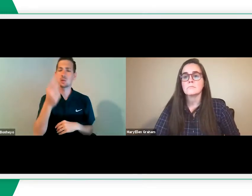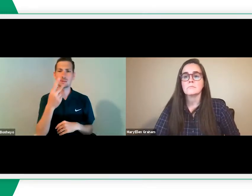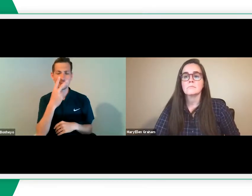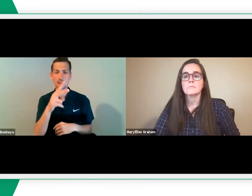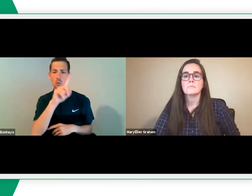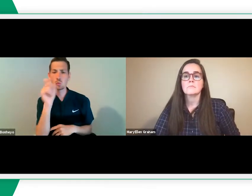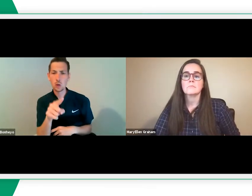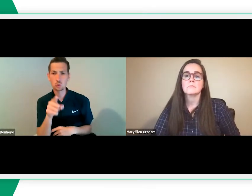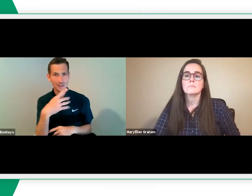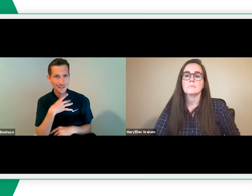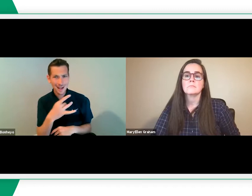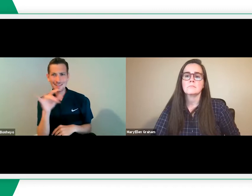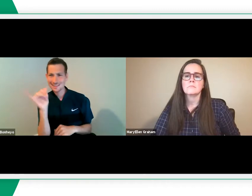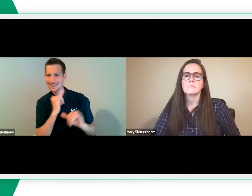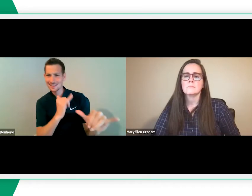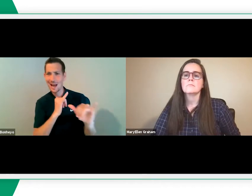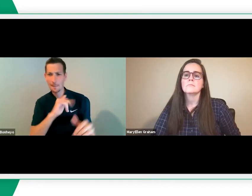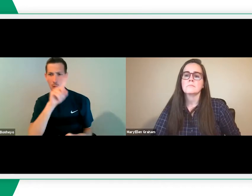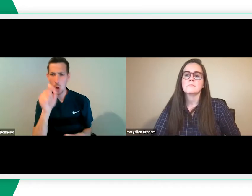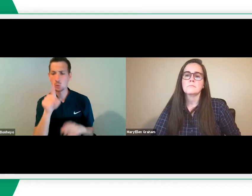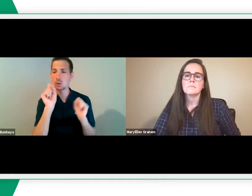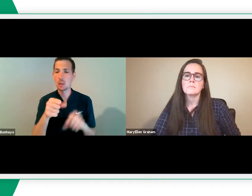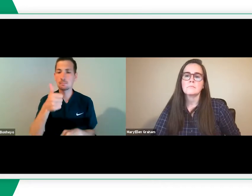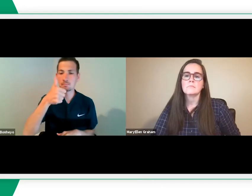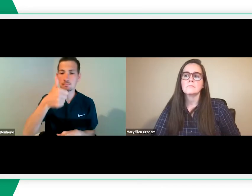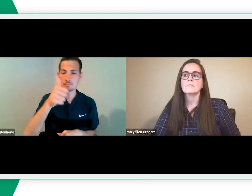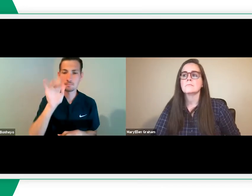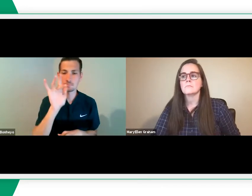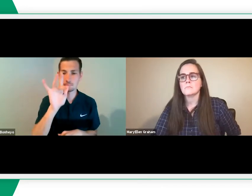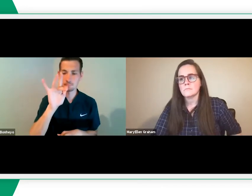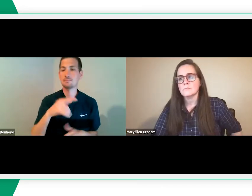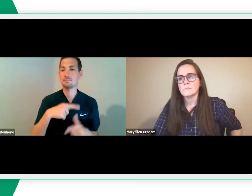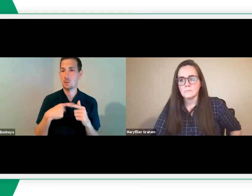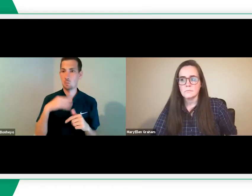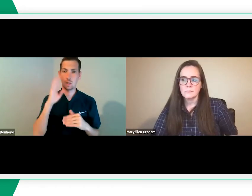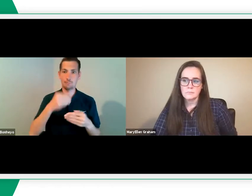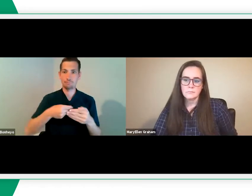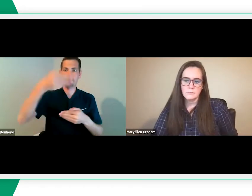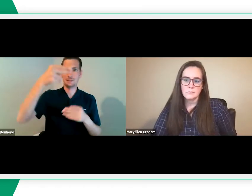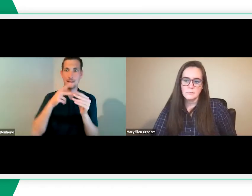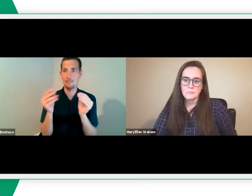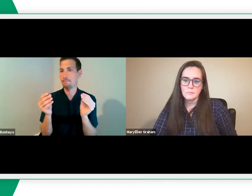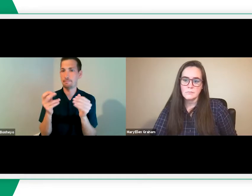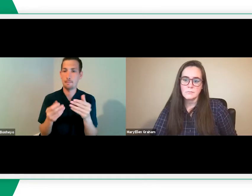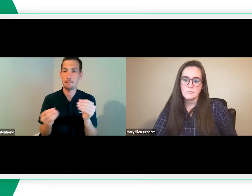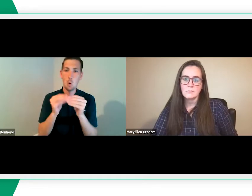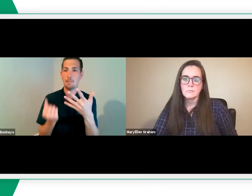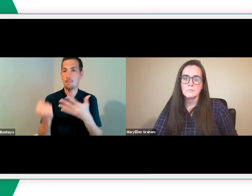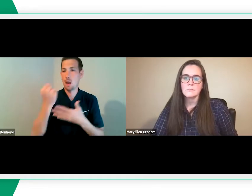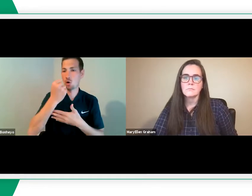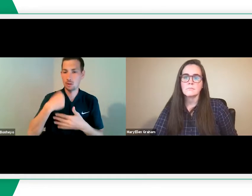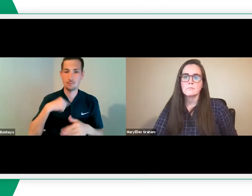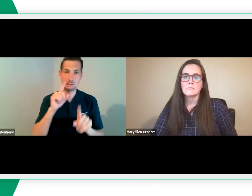chat. And if you see a question that you like, that is a similar question you have, you can kind of give a thumbs up, right? That, and we'll be